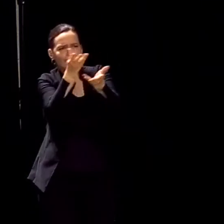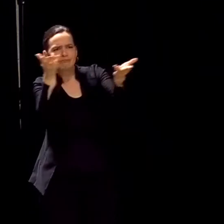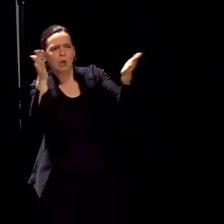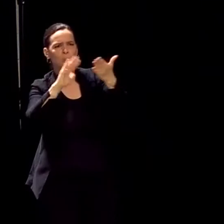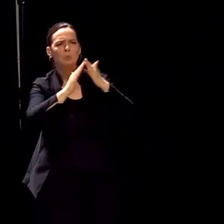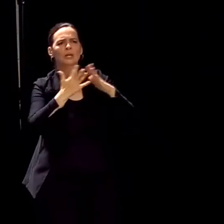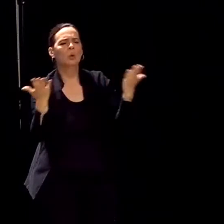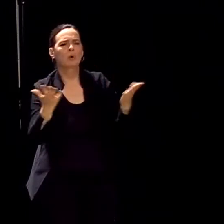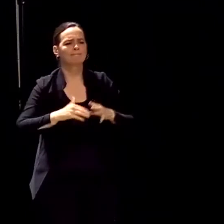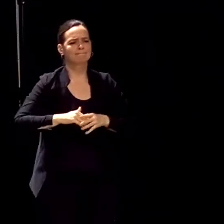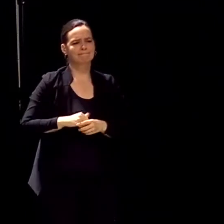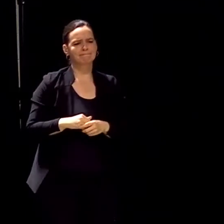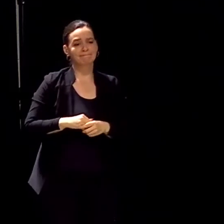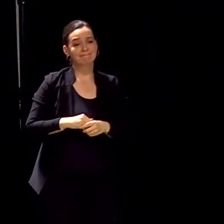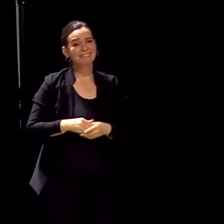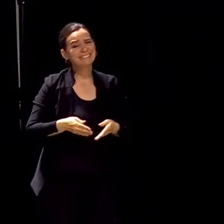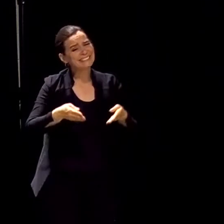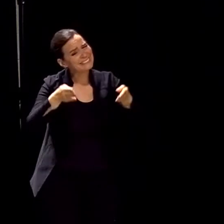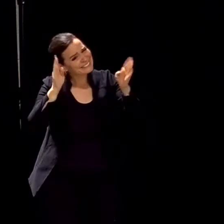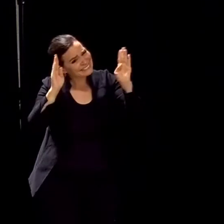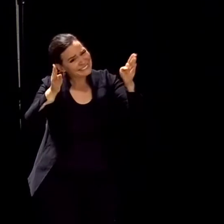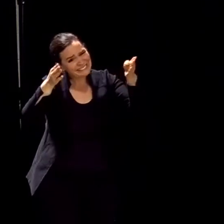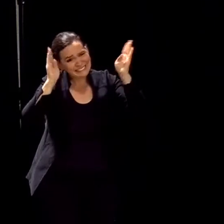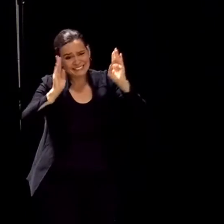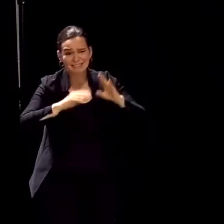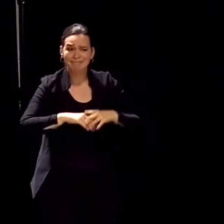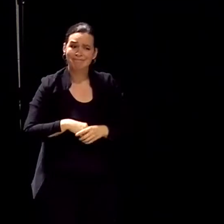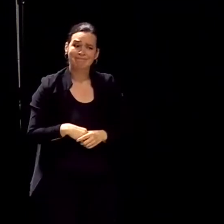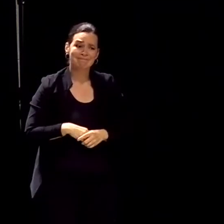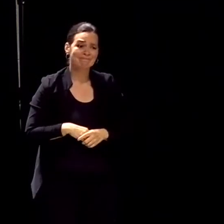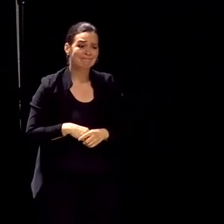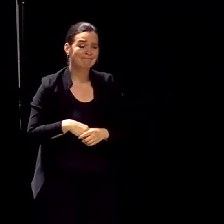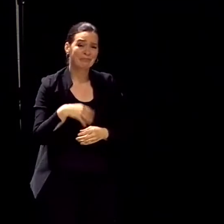4 people have died over the last 2 days, right?